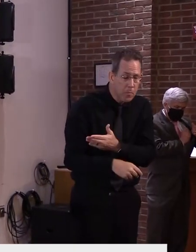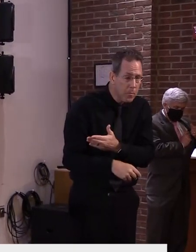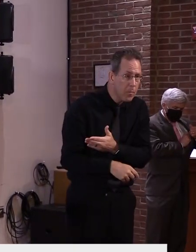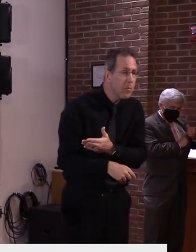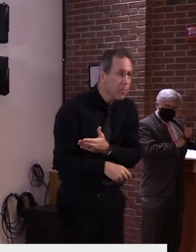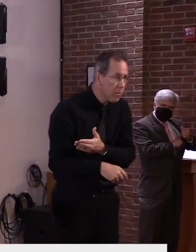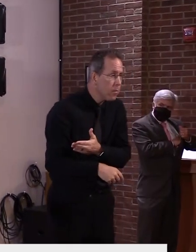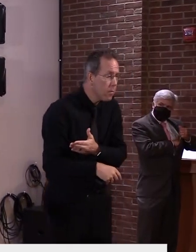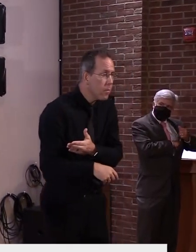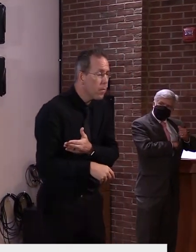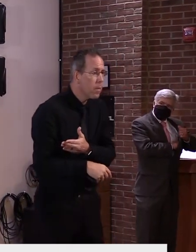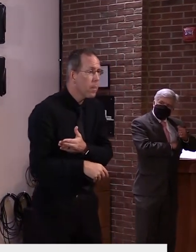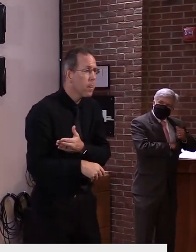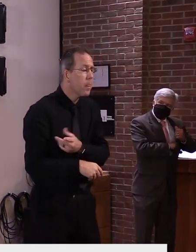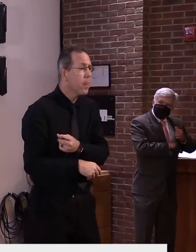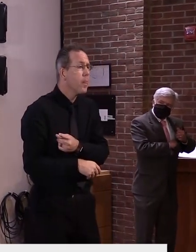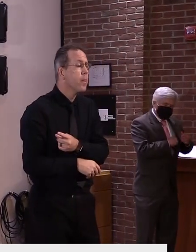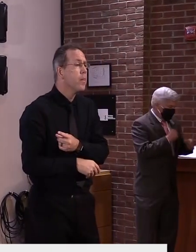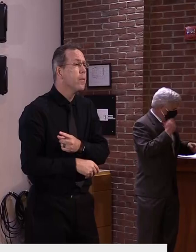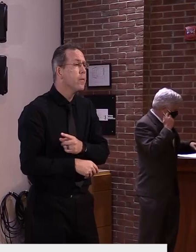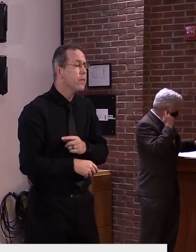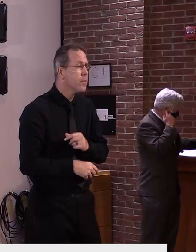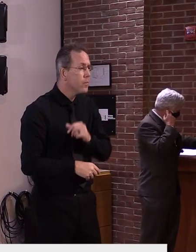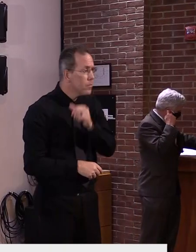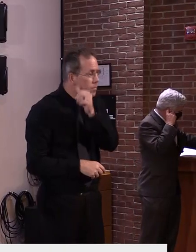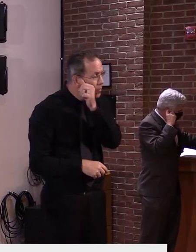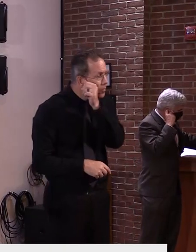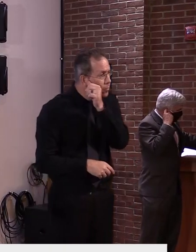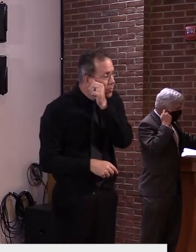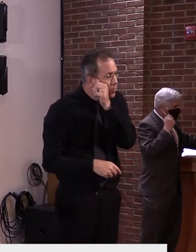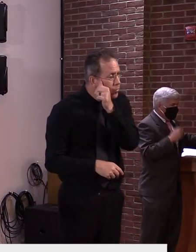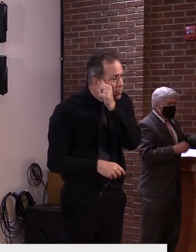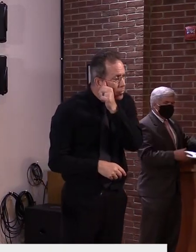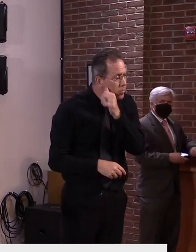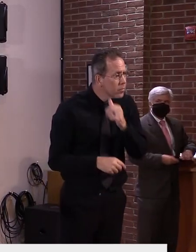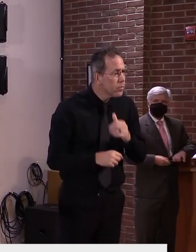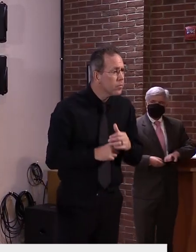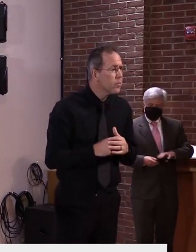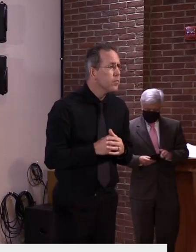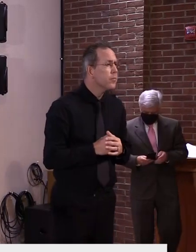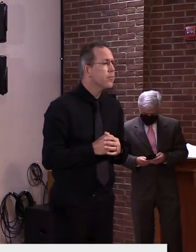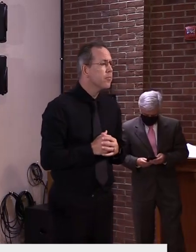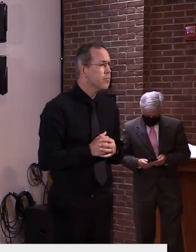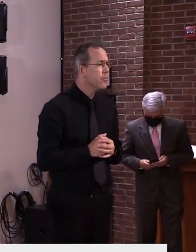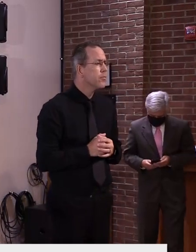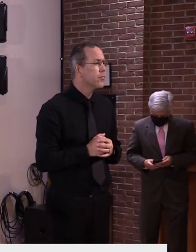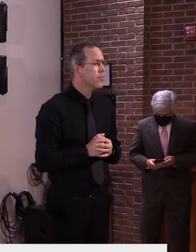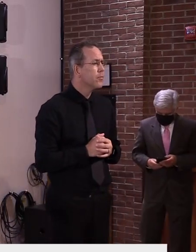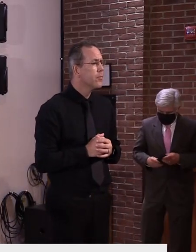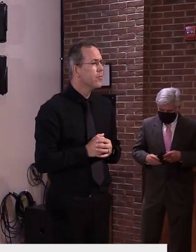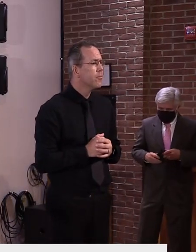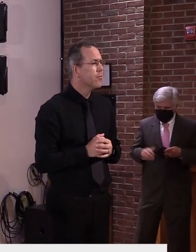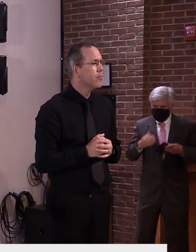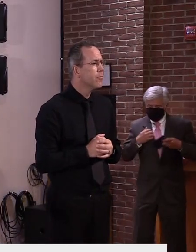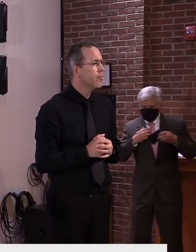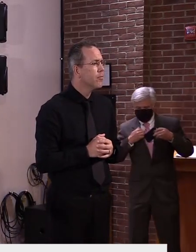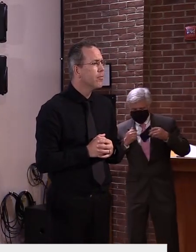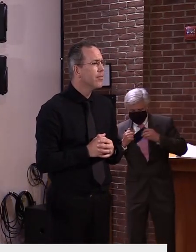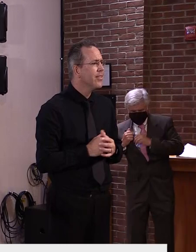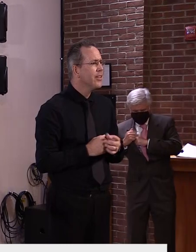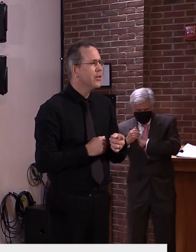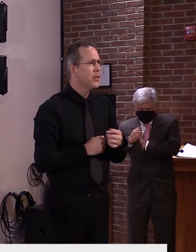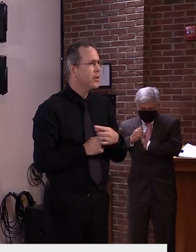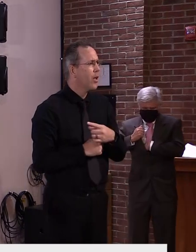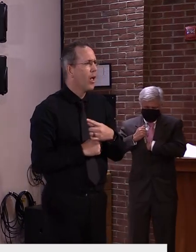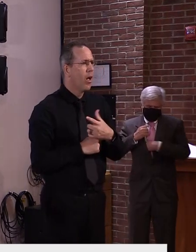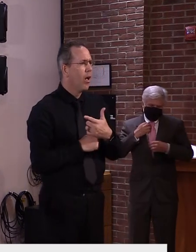If I could have only learned so much from the governor about how to govern a state as he has learned about managing an epidemic.